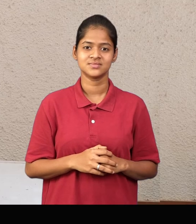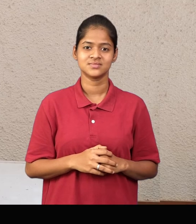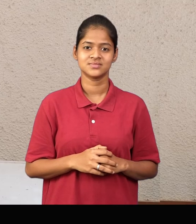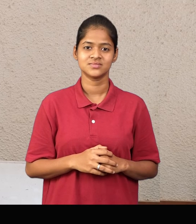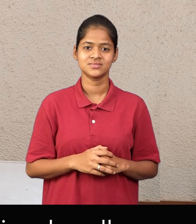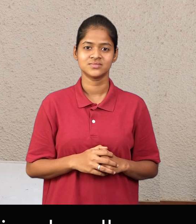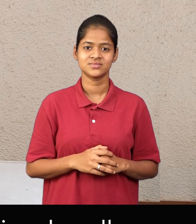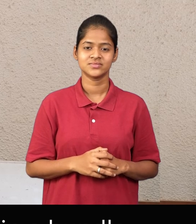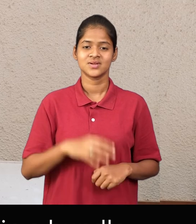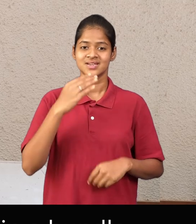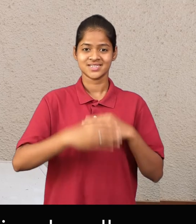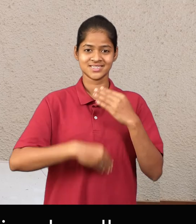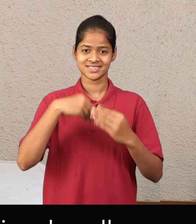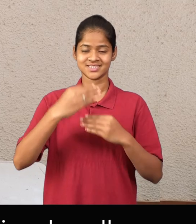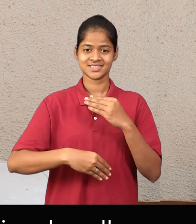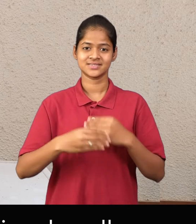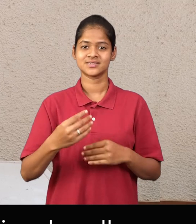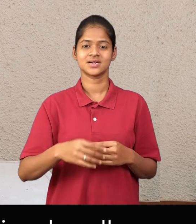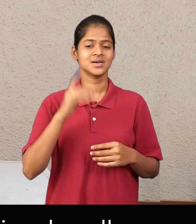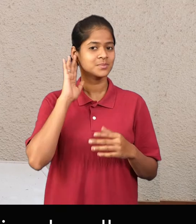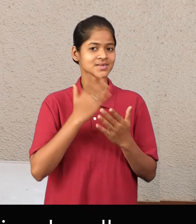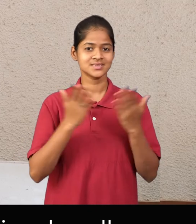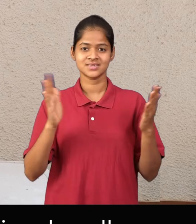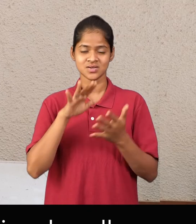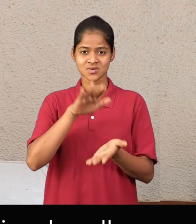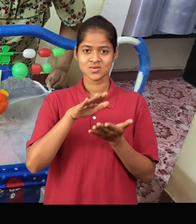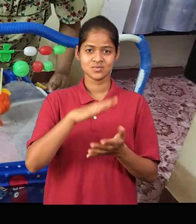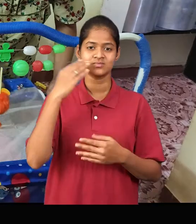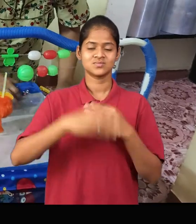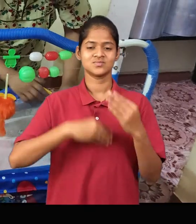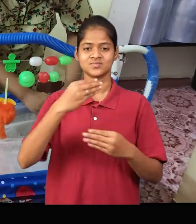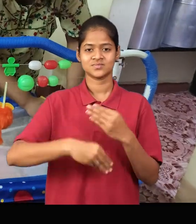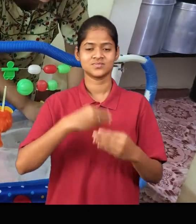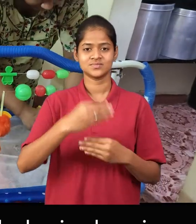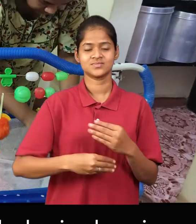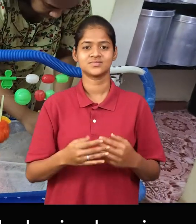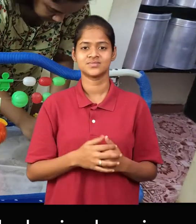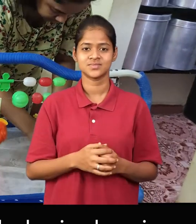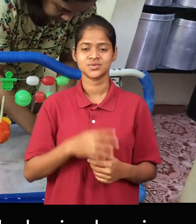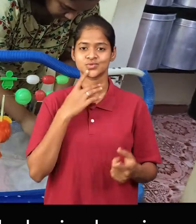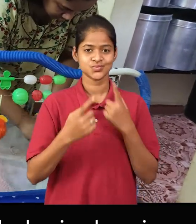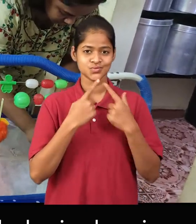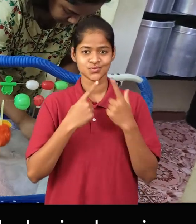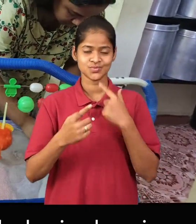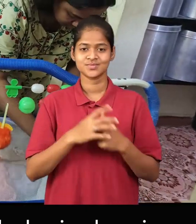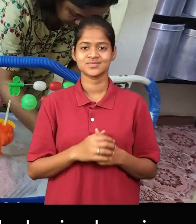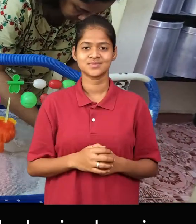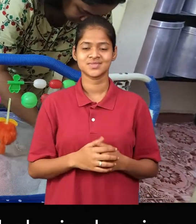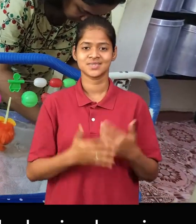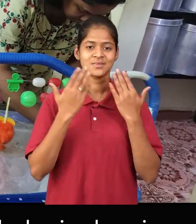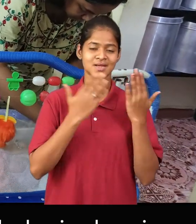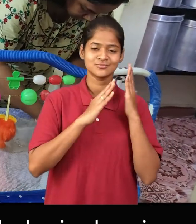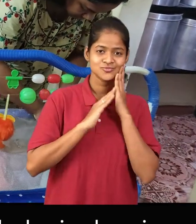Bind Bind the papers in a bundle. Talk Talk Talk softly